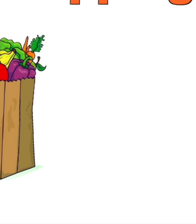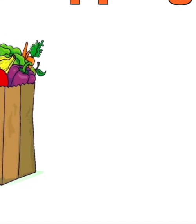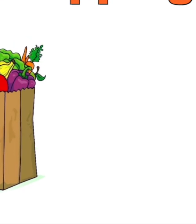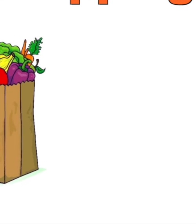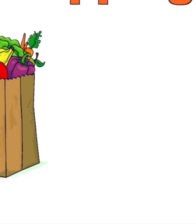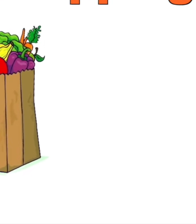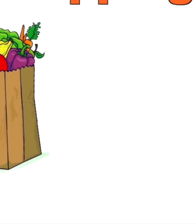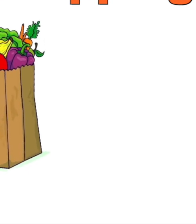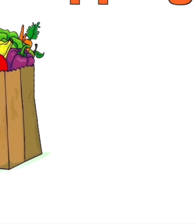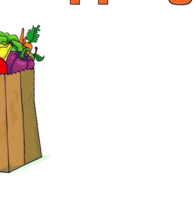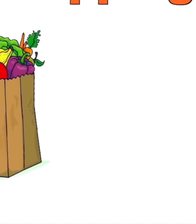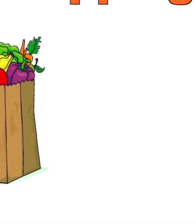Grocery shopping.